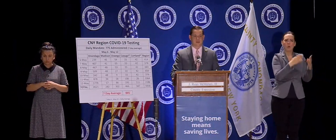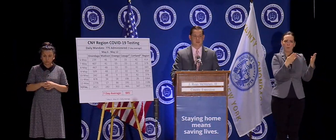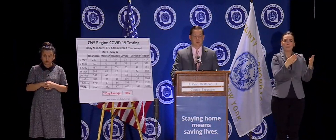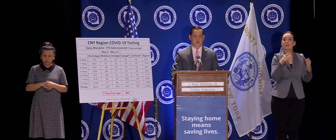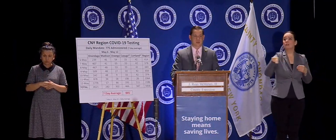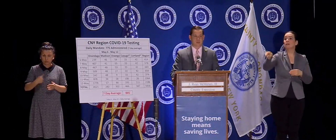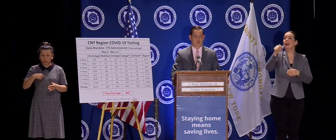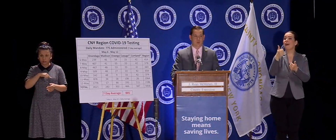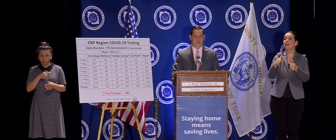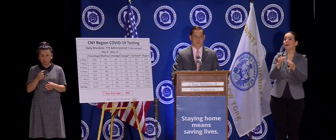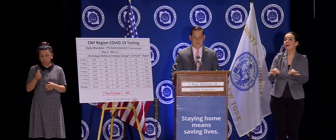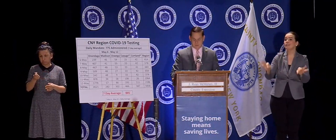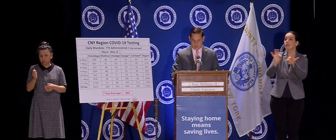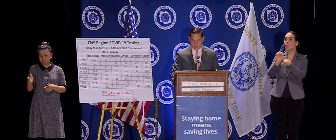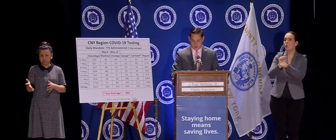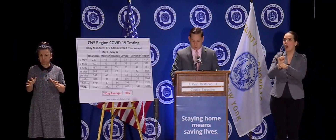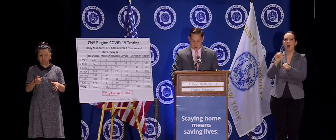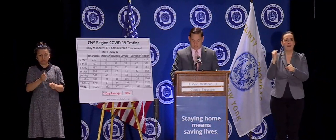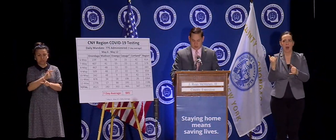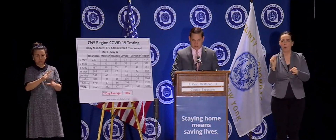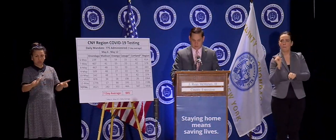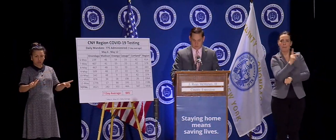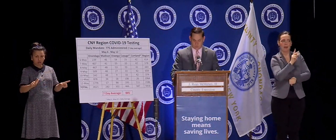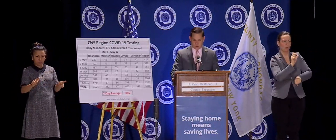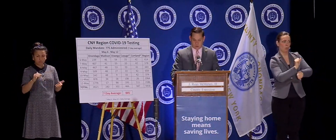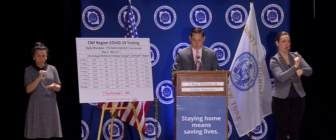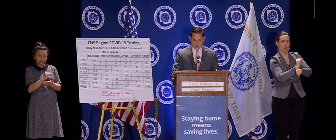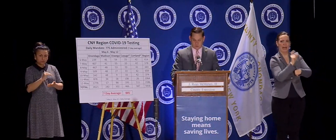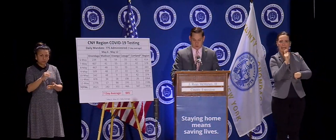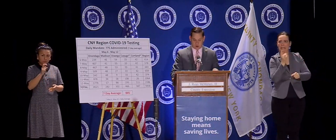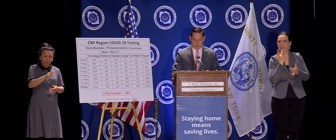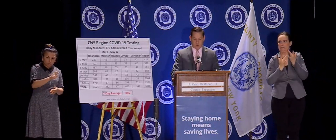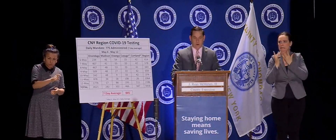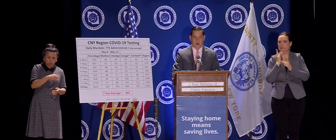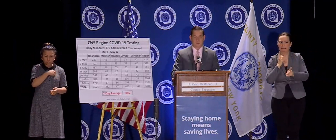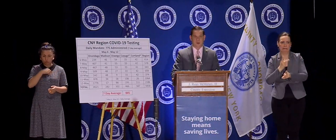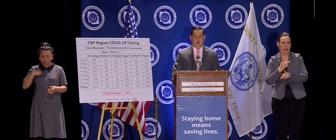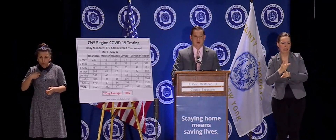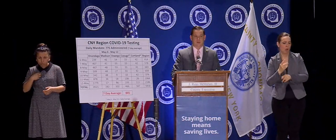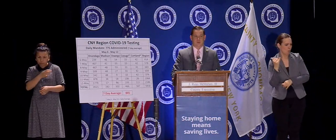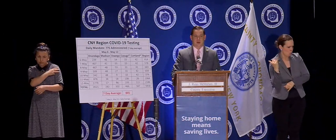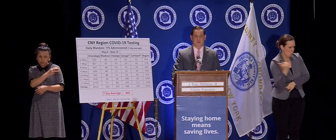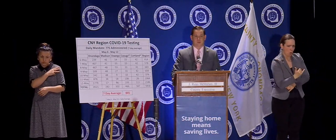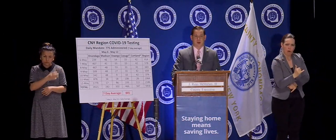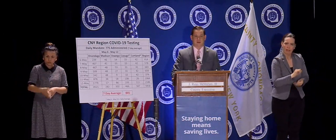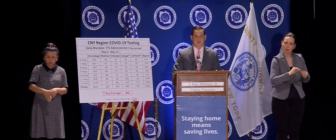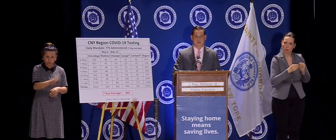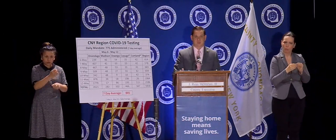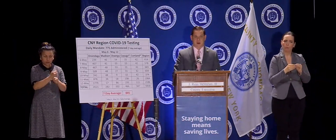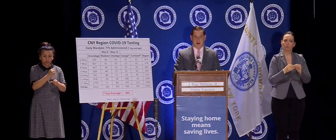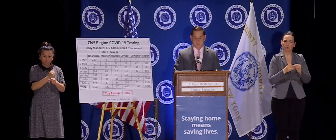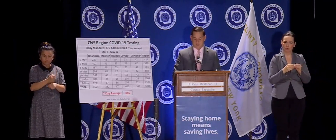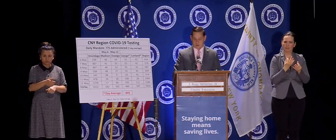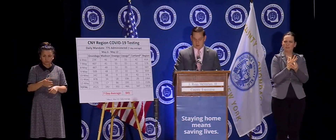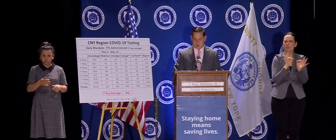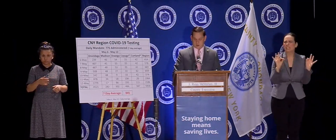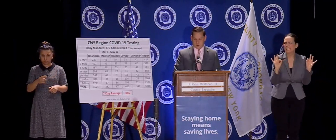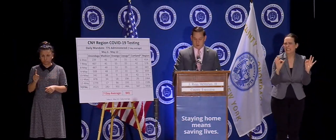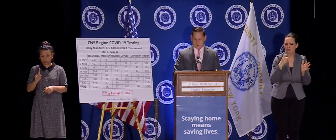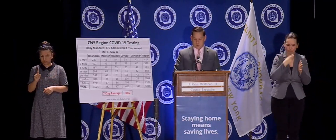for essential employees. Been a really, really strong program throughout this process, this